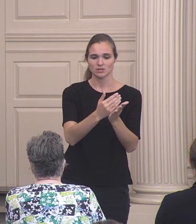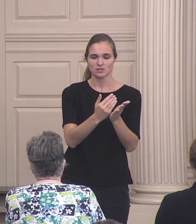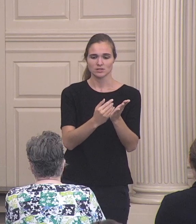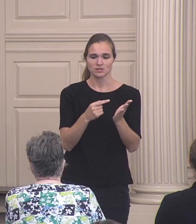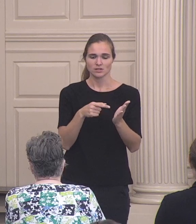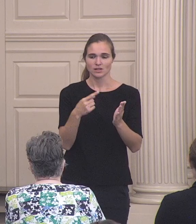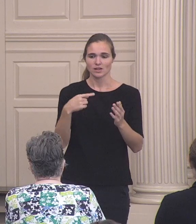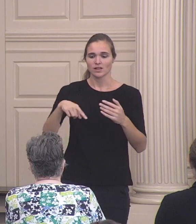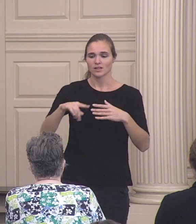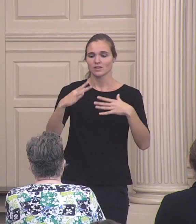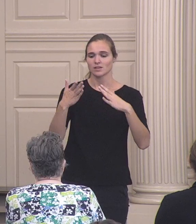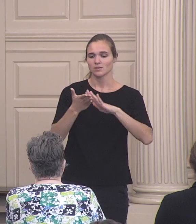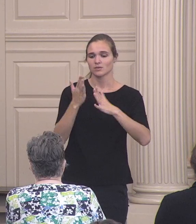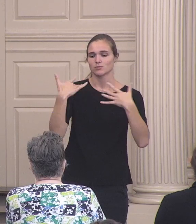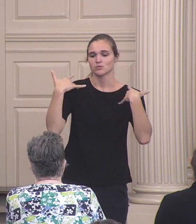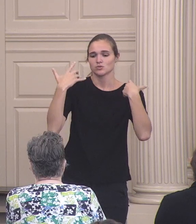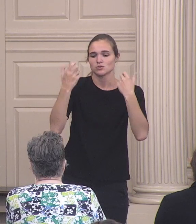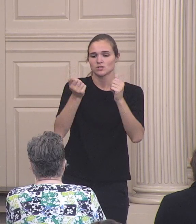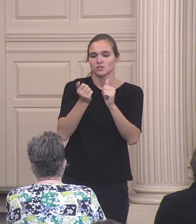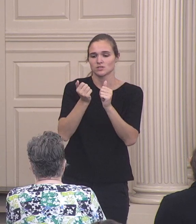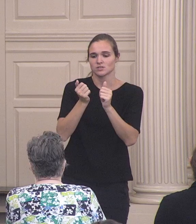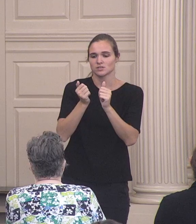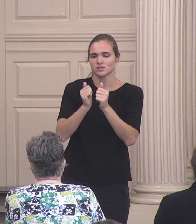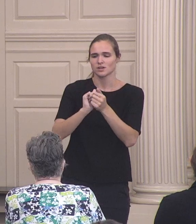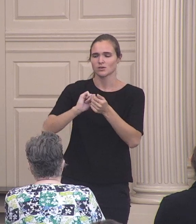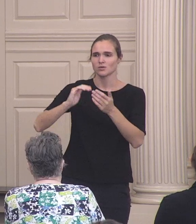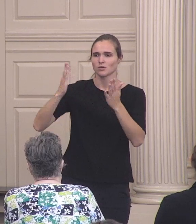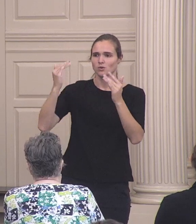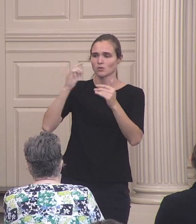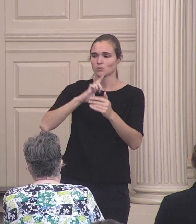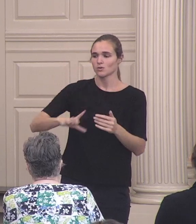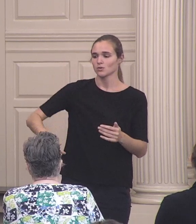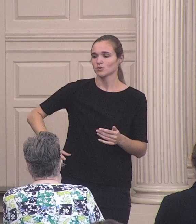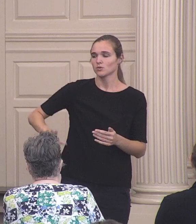strengthened by the hope of the Lord's resurrection.